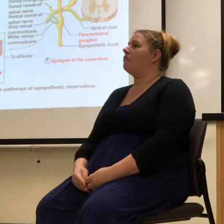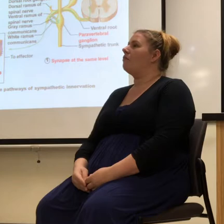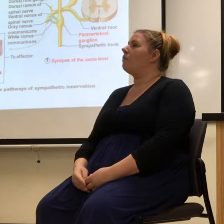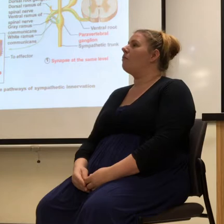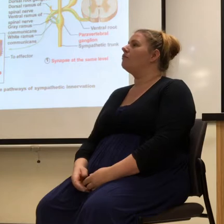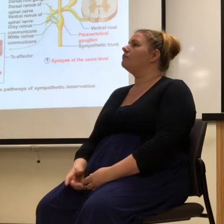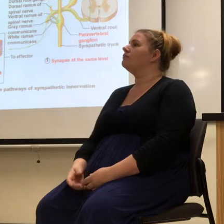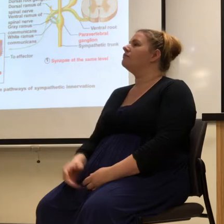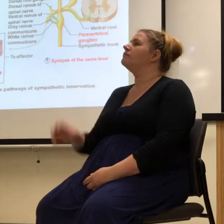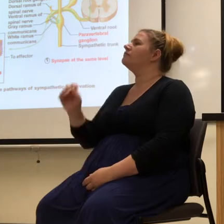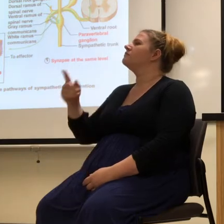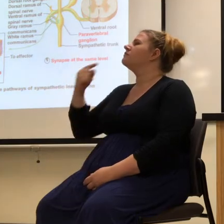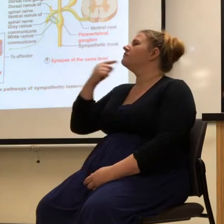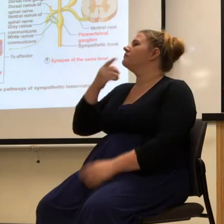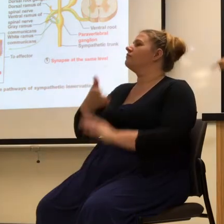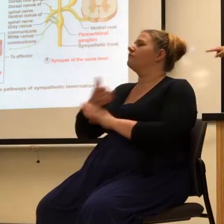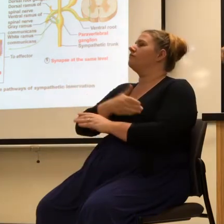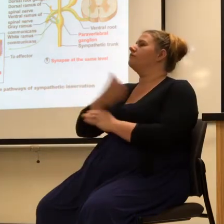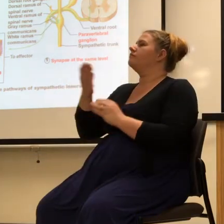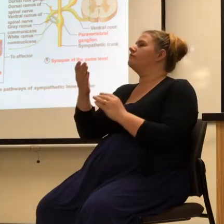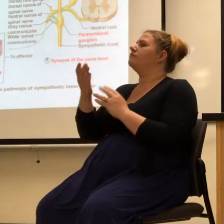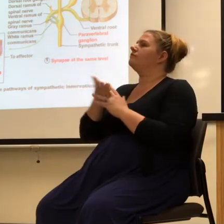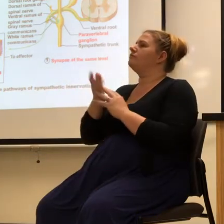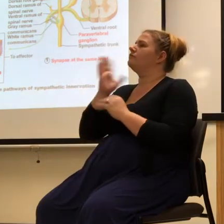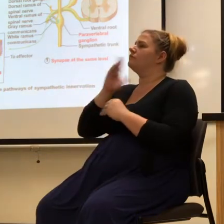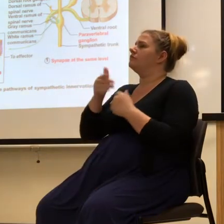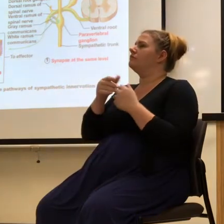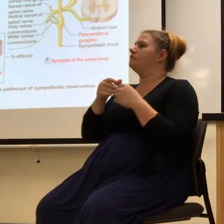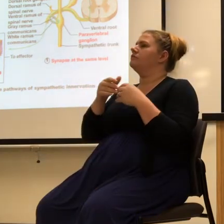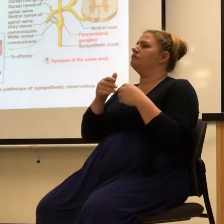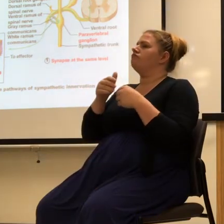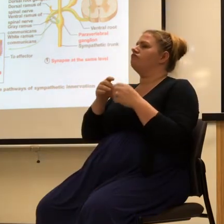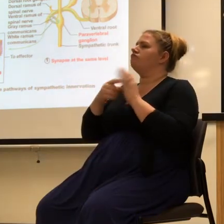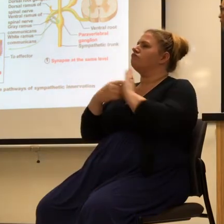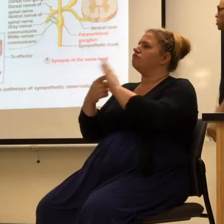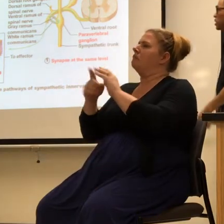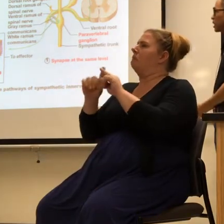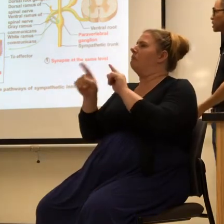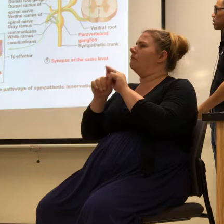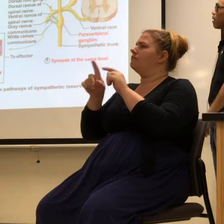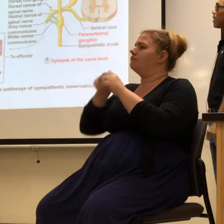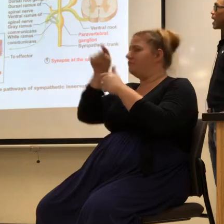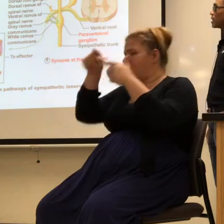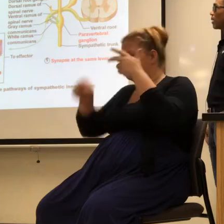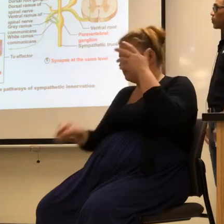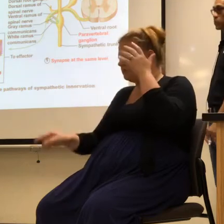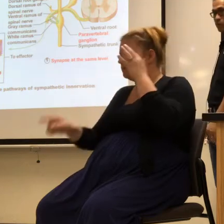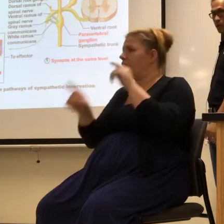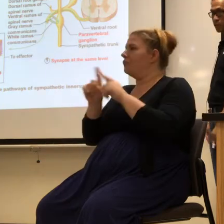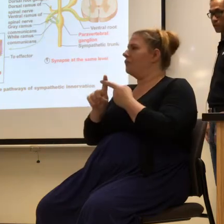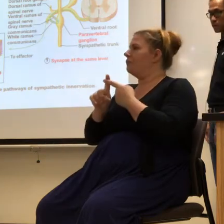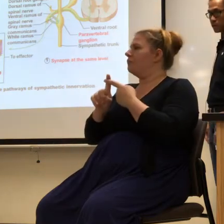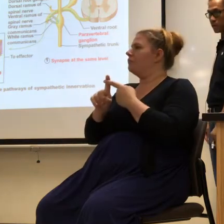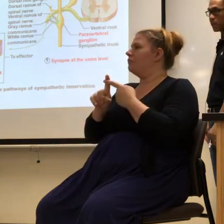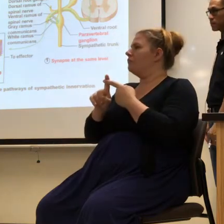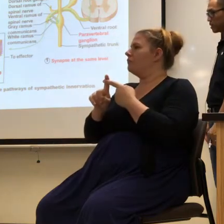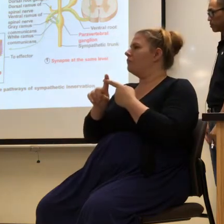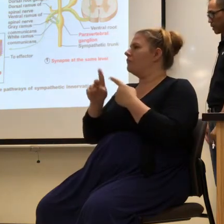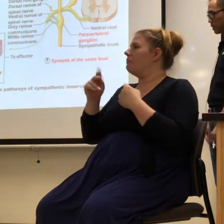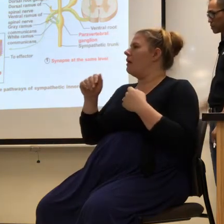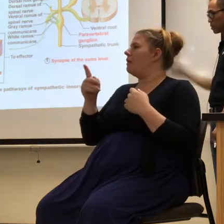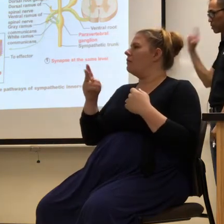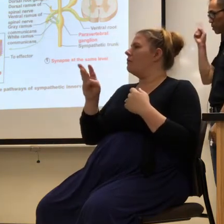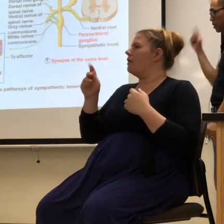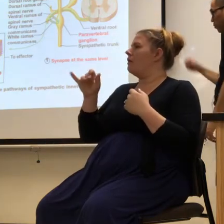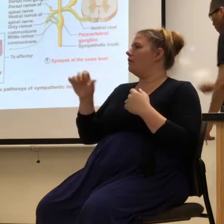to go through the exercise of the routes for the sympathetic pathways, and just list all the anatomical structures that the